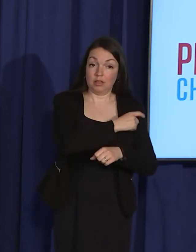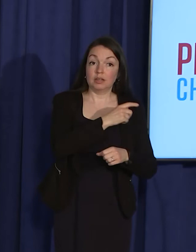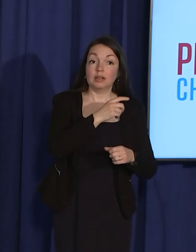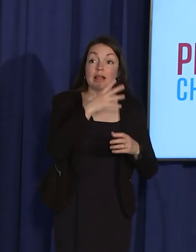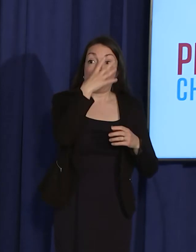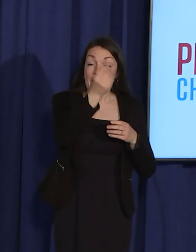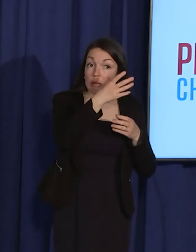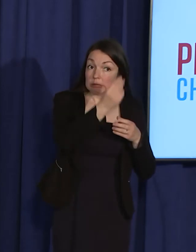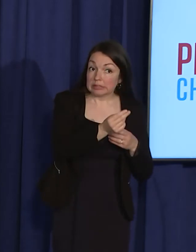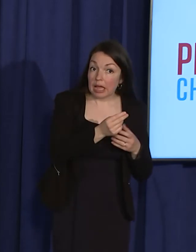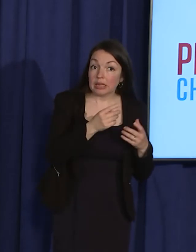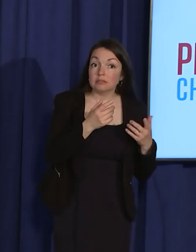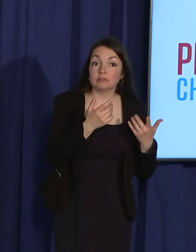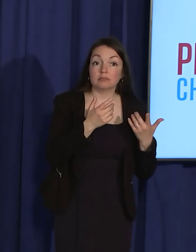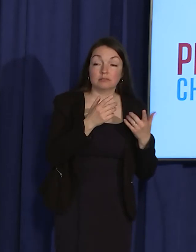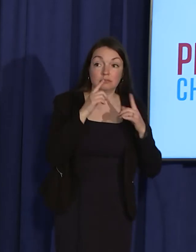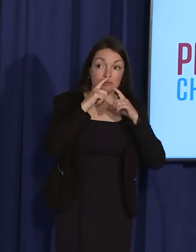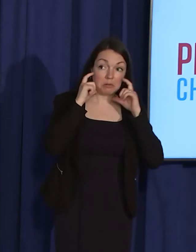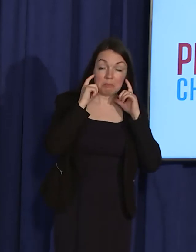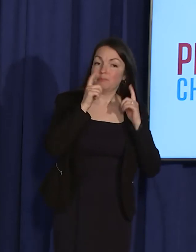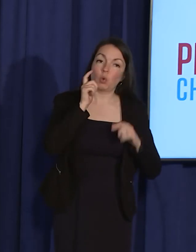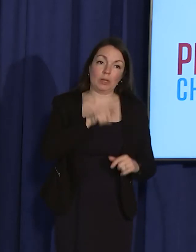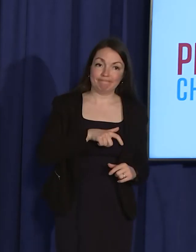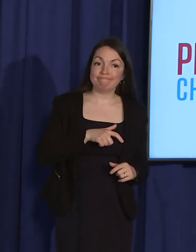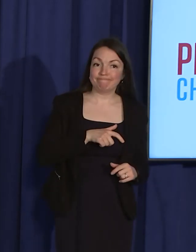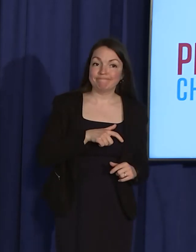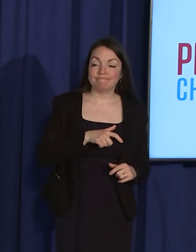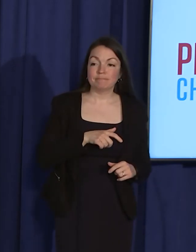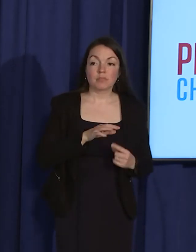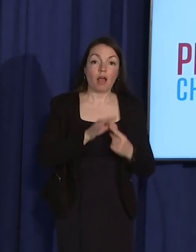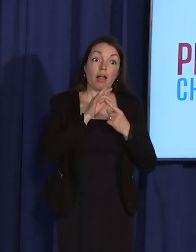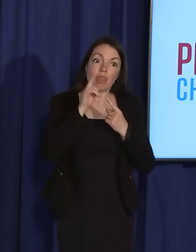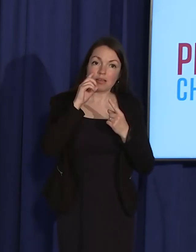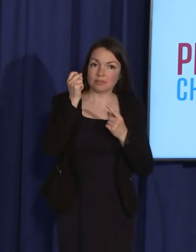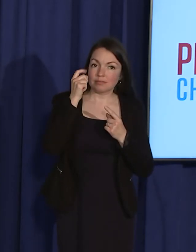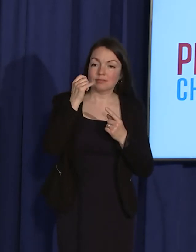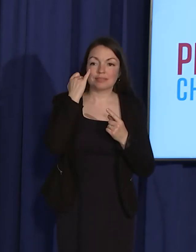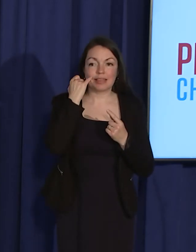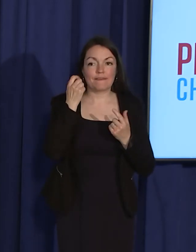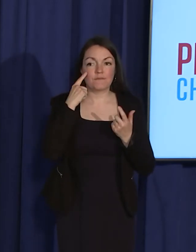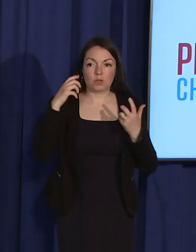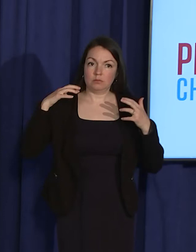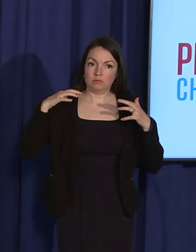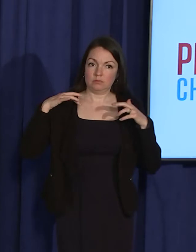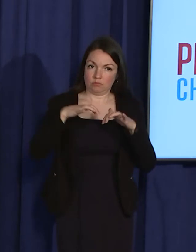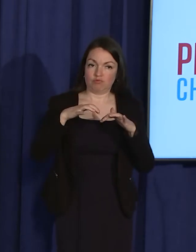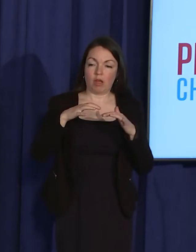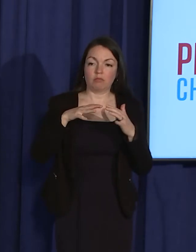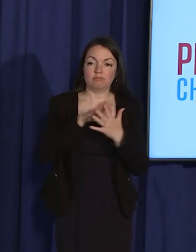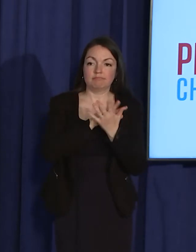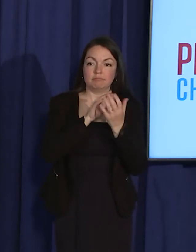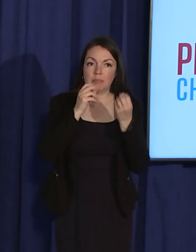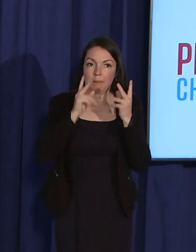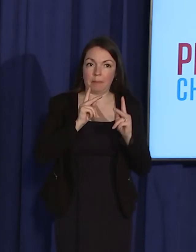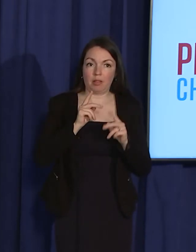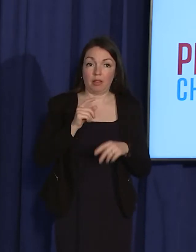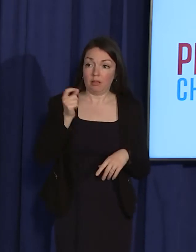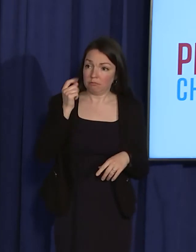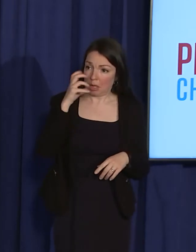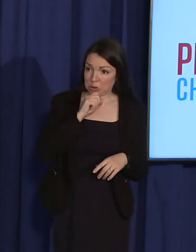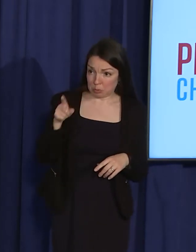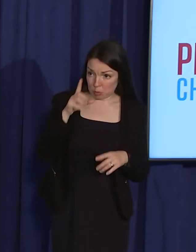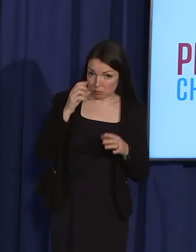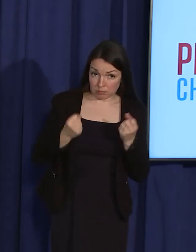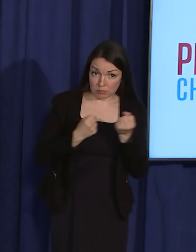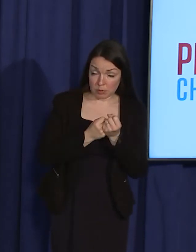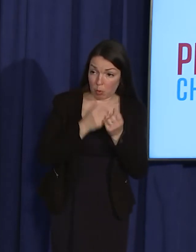outdoors unless you're going to be in crowded settings where it may be harder to keep some distance. So I assume that you support that decision yourself. I do support